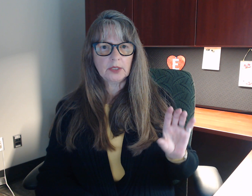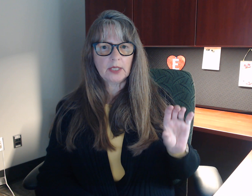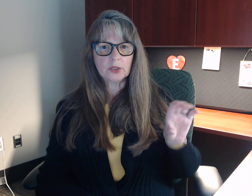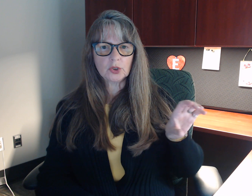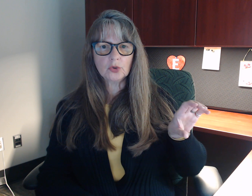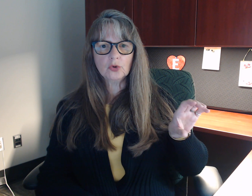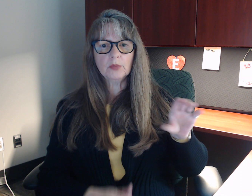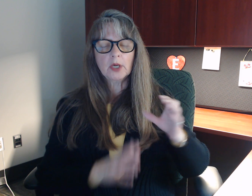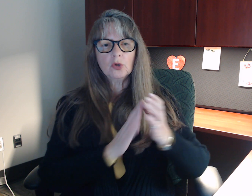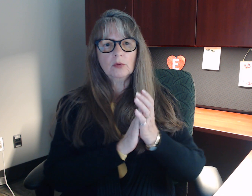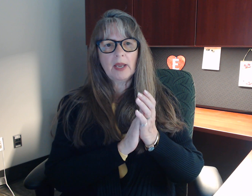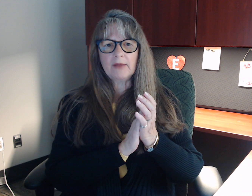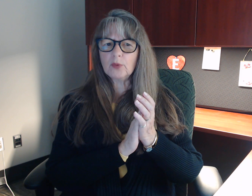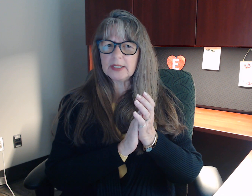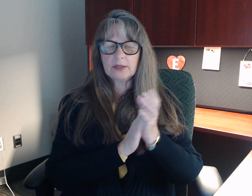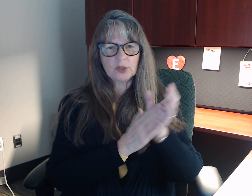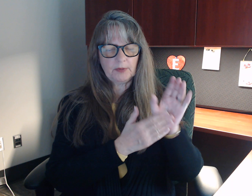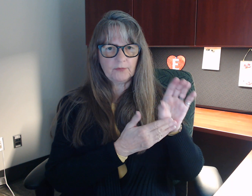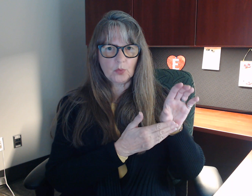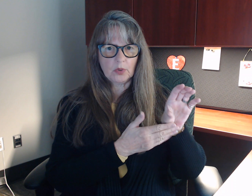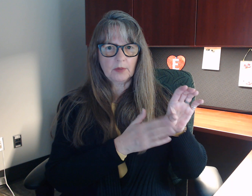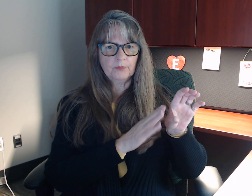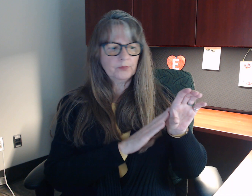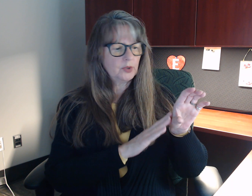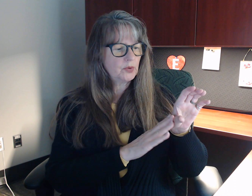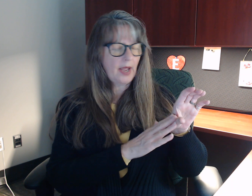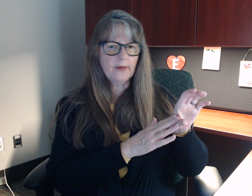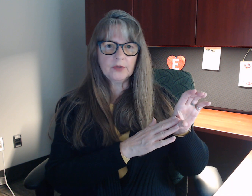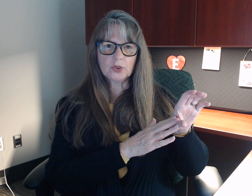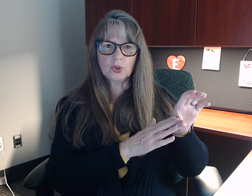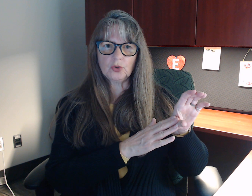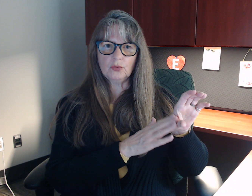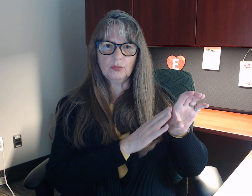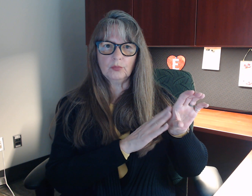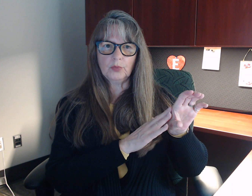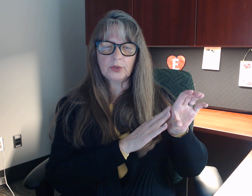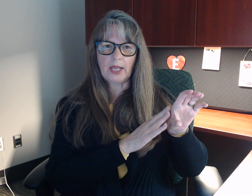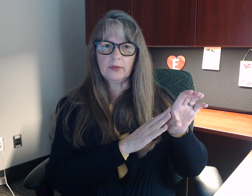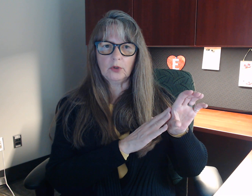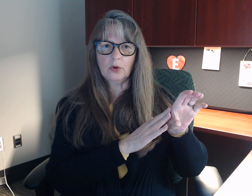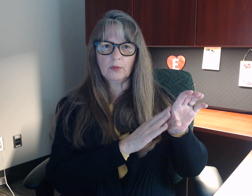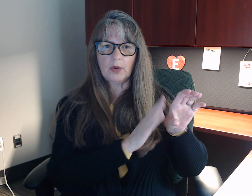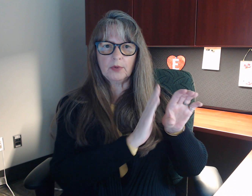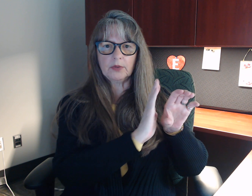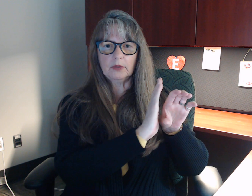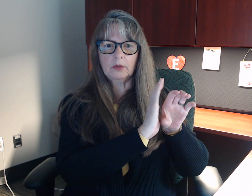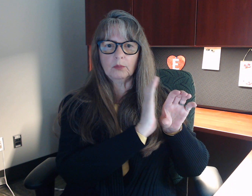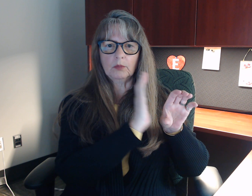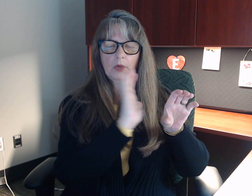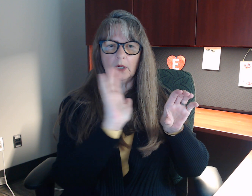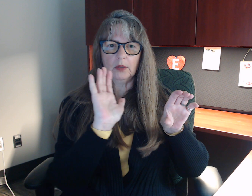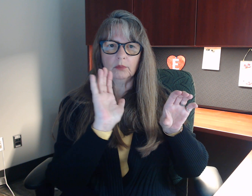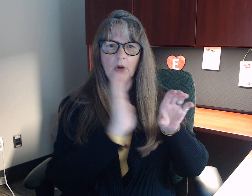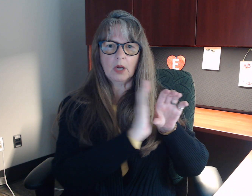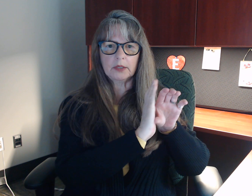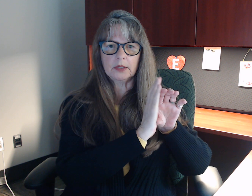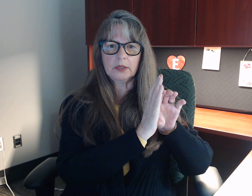the tomb, and I've already done this before, but you have the tomb with the hand that you don't write with, and then the rock is